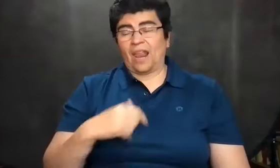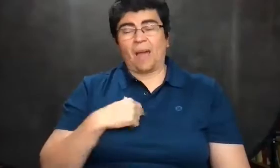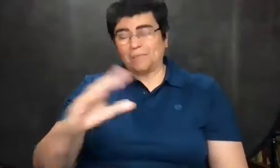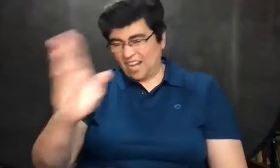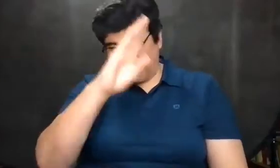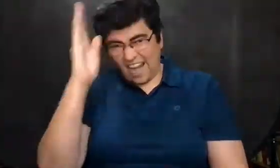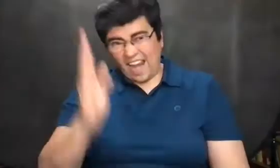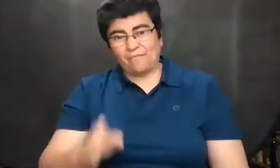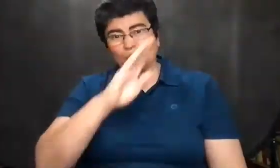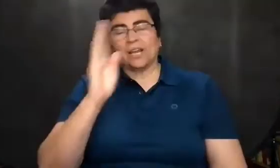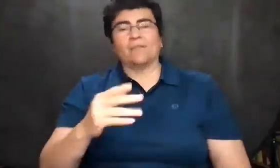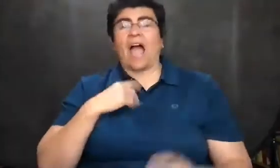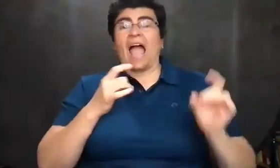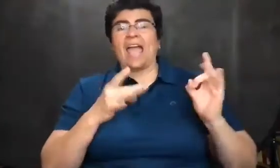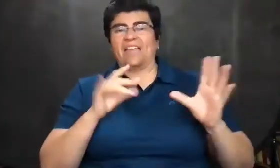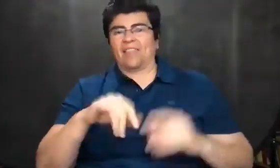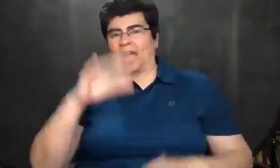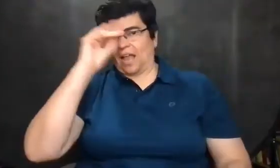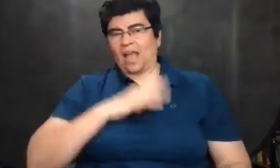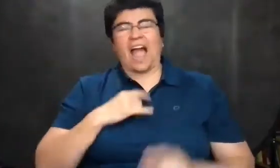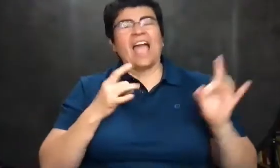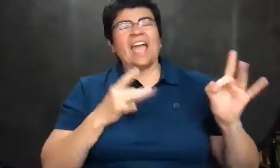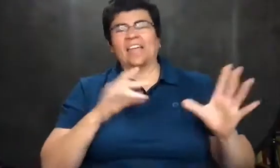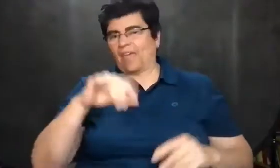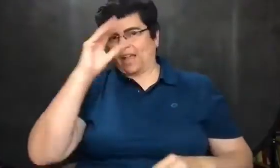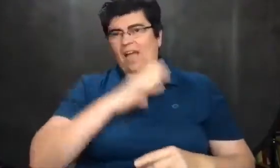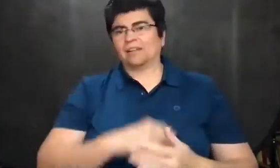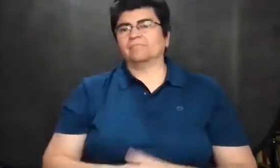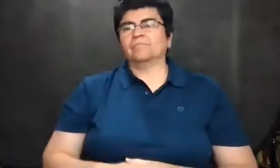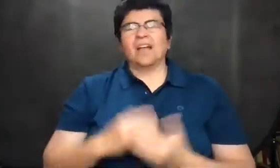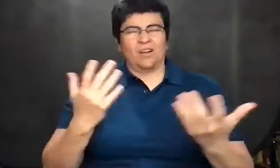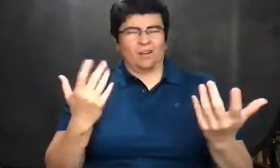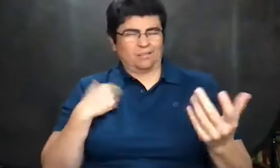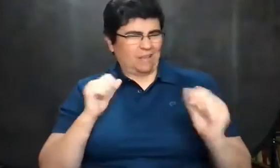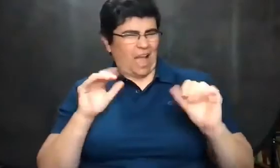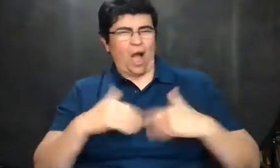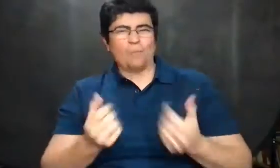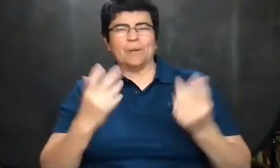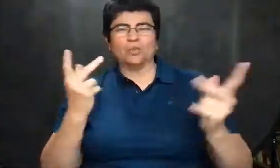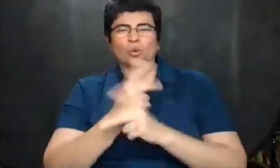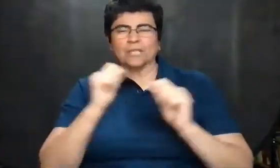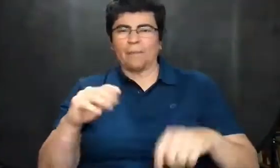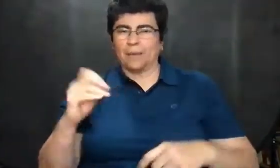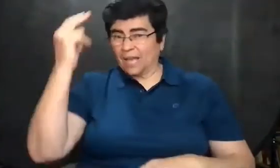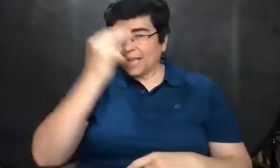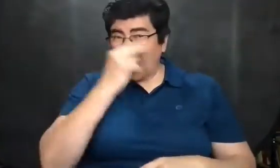that. I hate that guy. I hate that guy. You know, how much worse can it be, you know, to be a Catholic, to be a drunk, and now